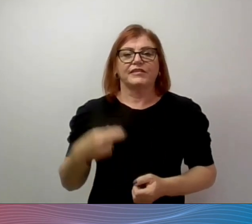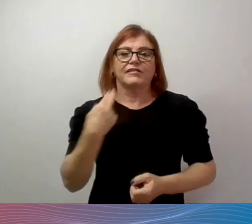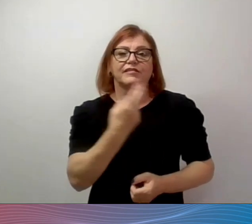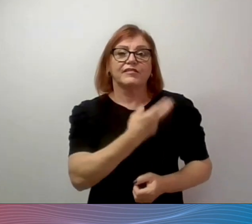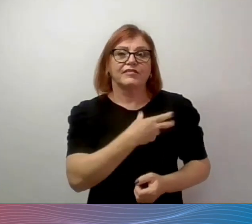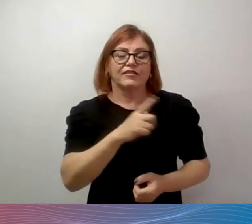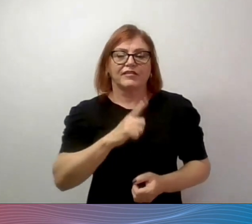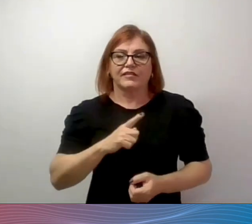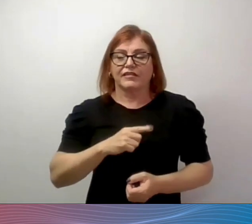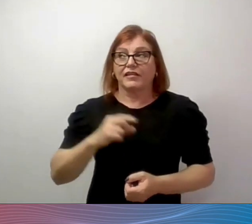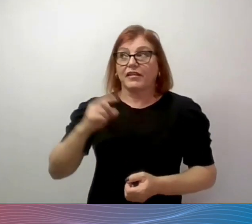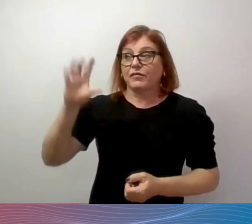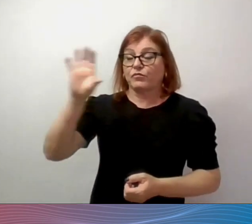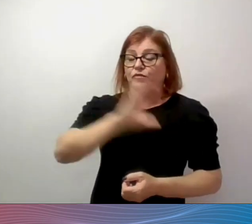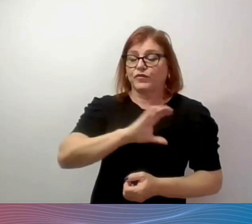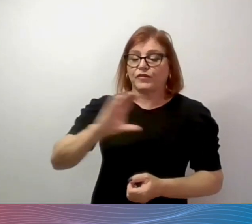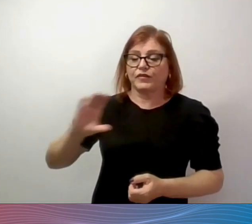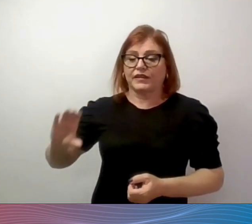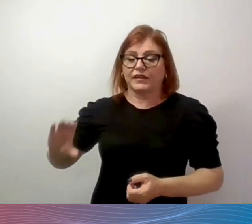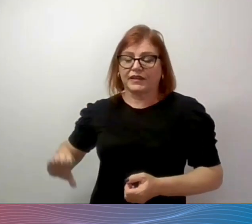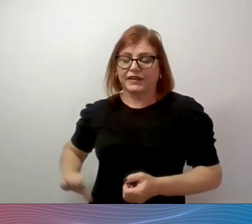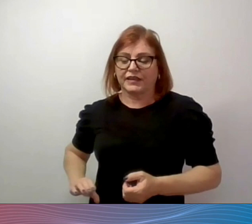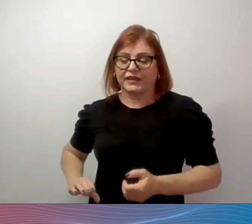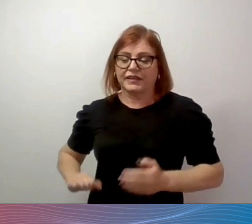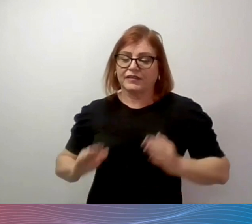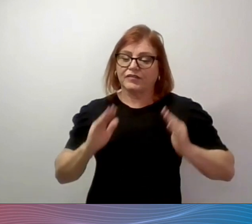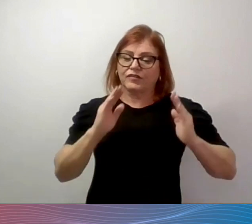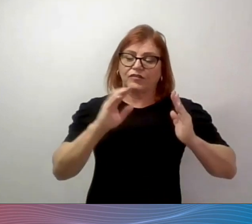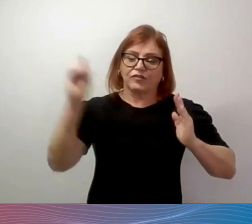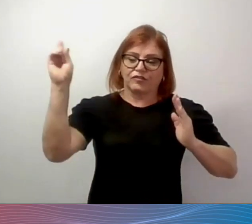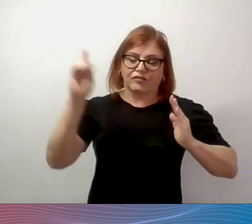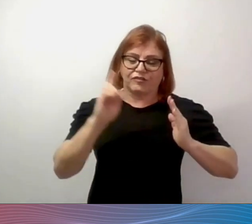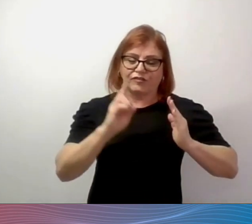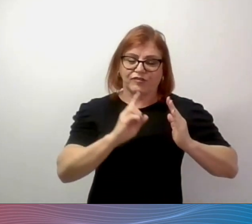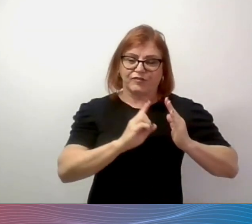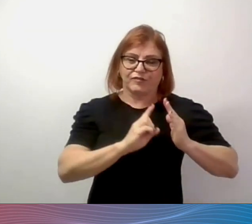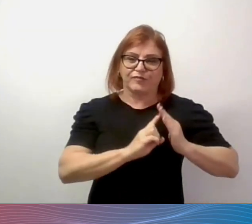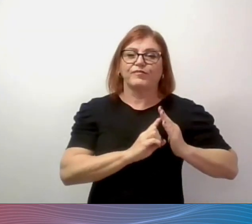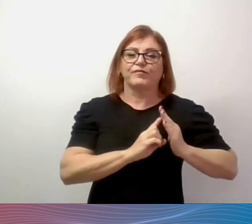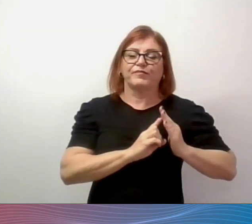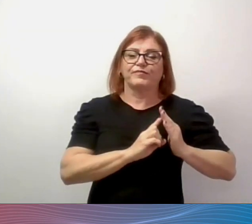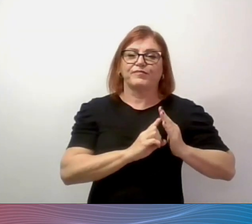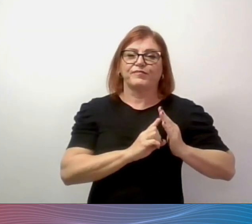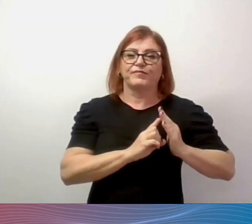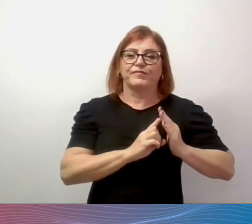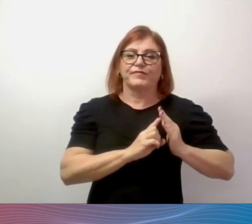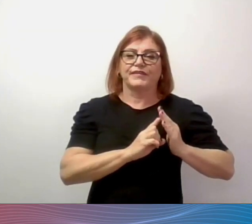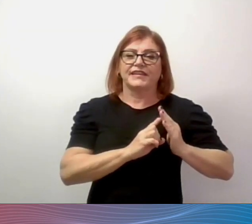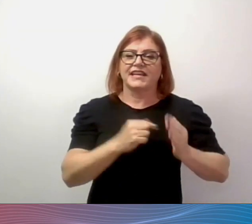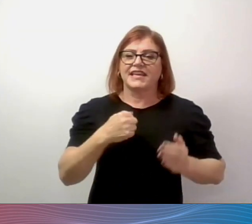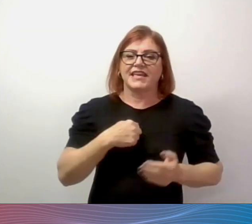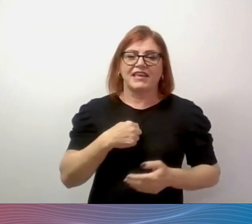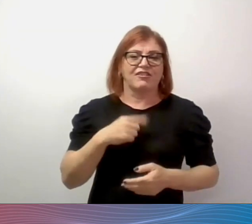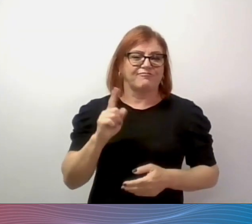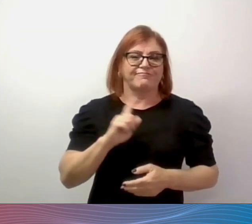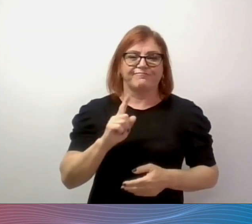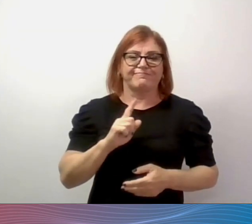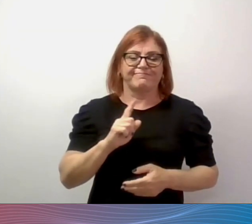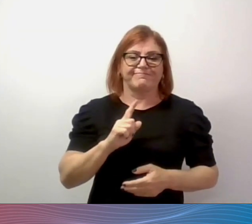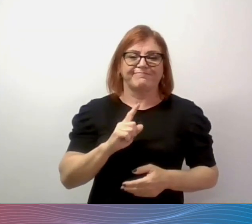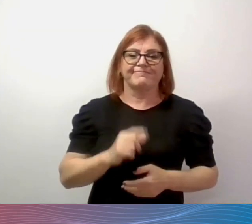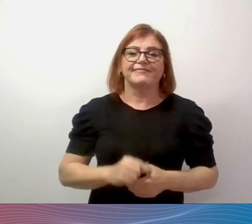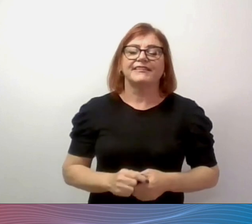nosso coração. We have Christ dwelling in our hearts. Não mais eu quem vive, mas Cristo vive em mim. No longer I who live,